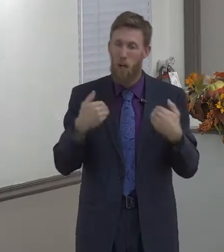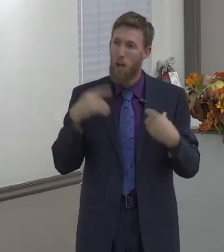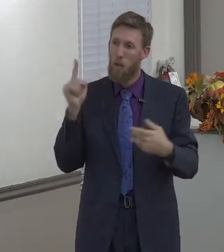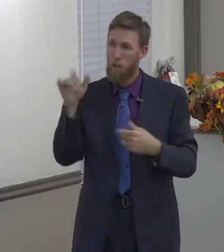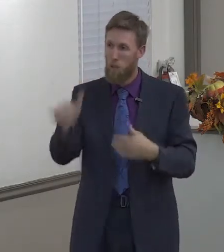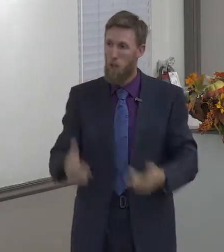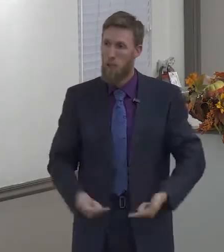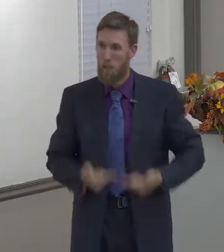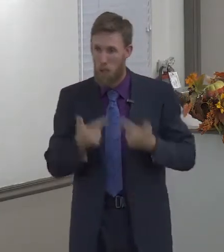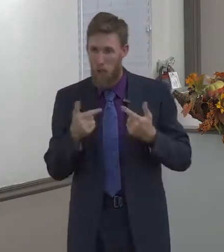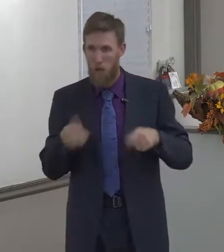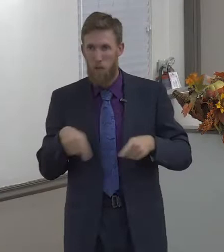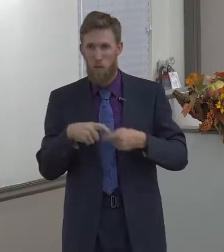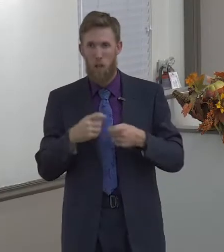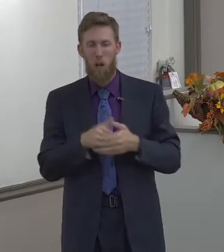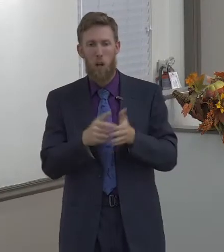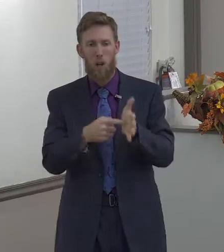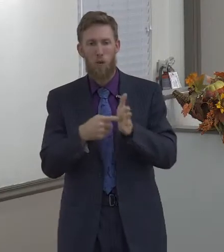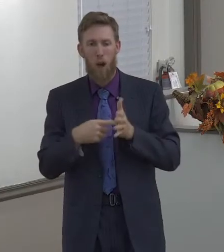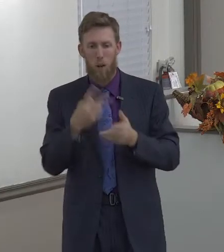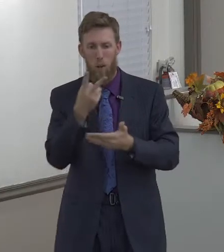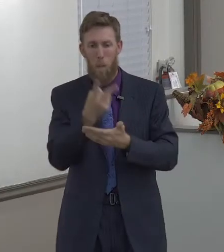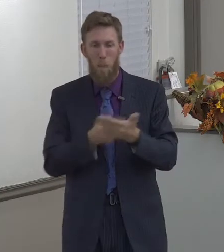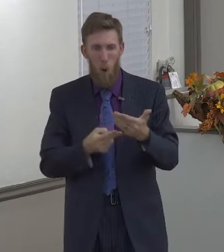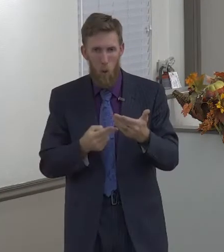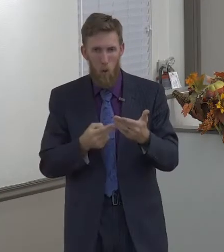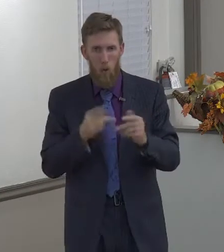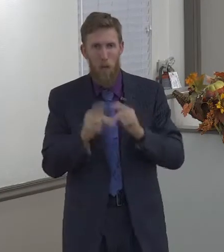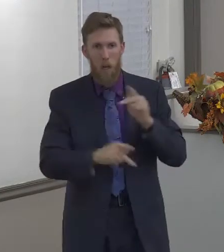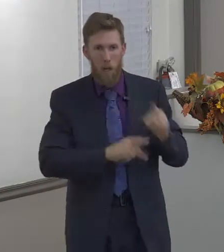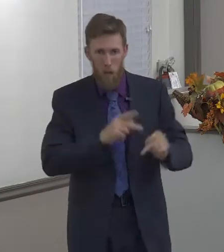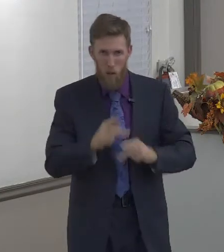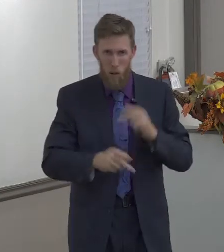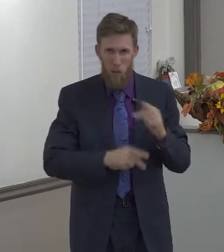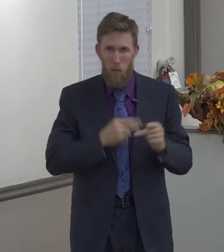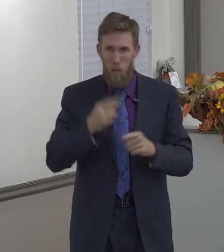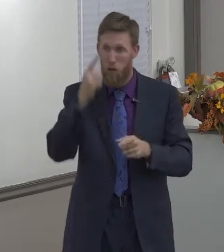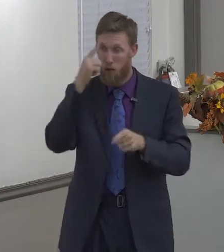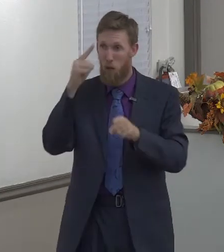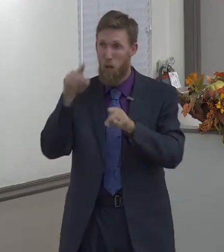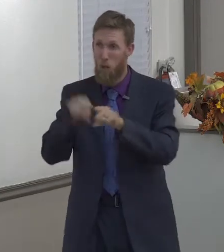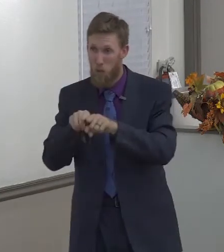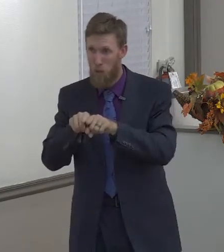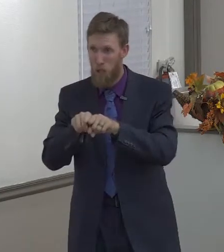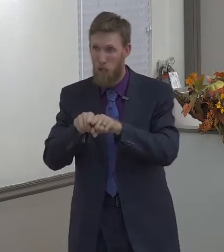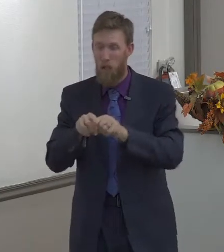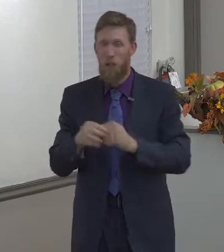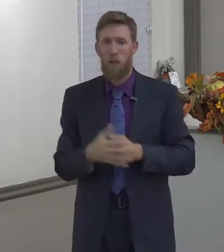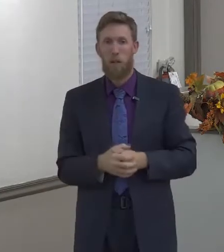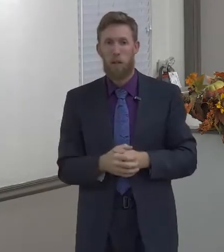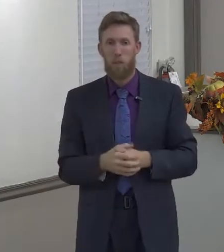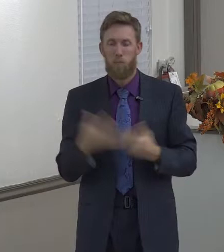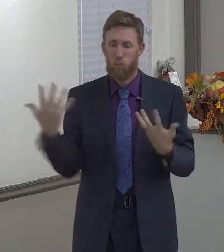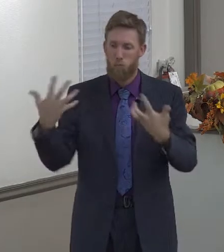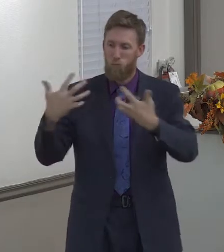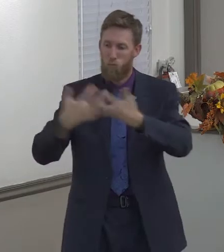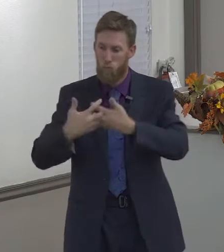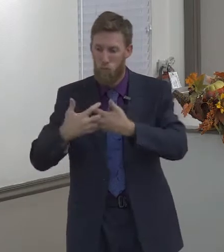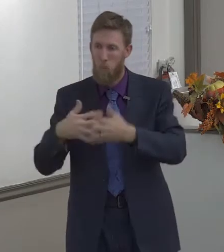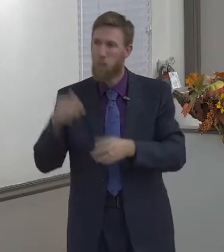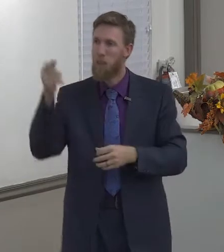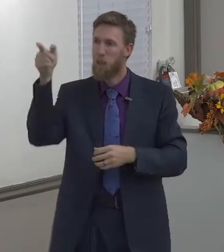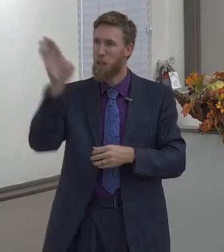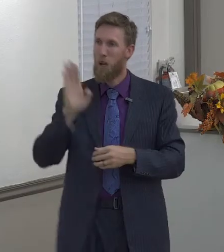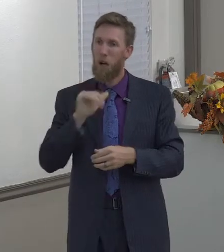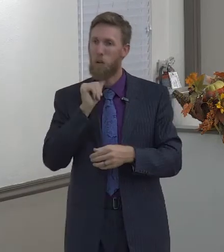it. God will not force anybody into the relationship, and He will not reject anyone who wants to be part of